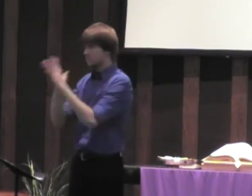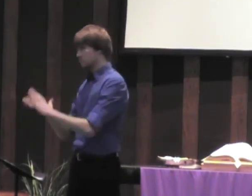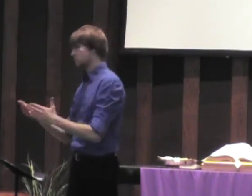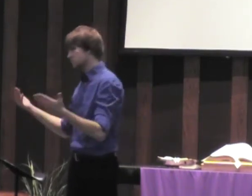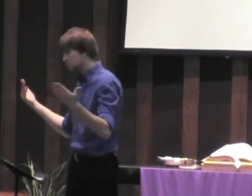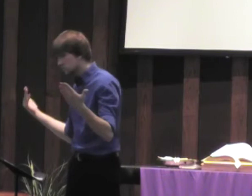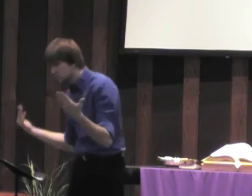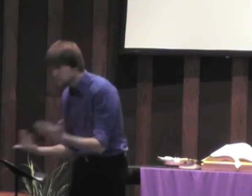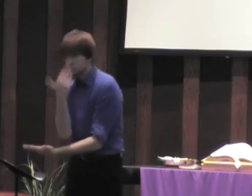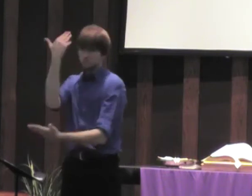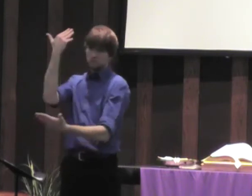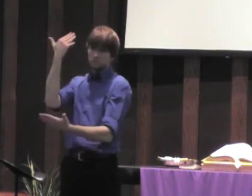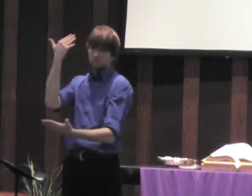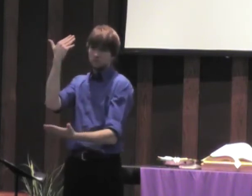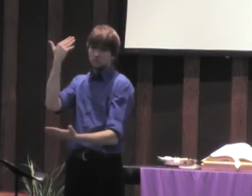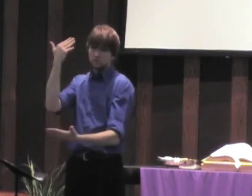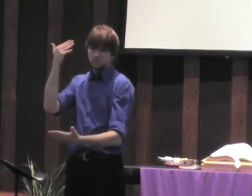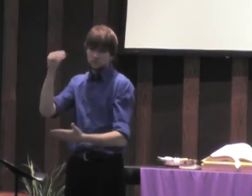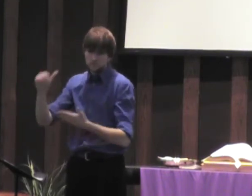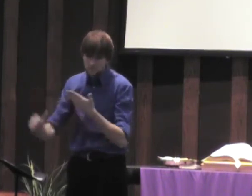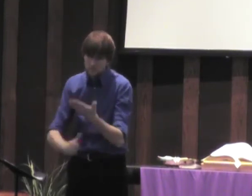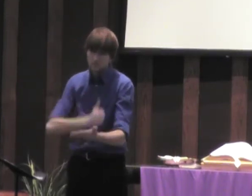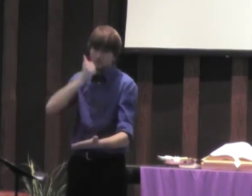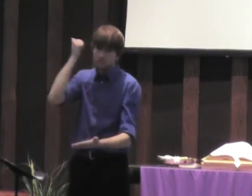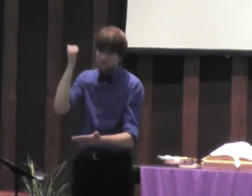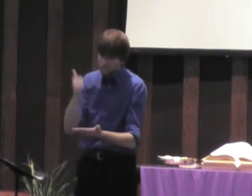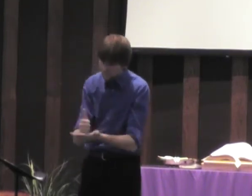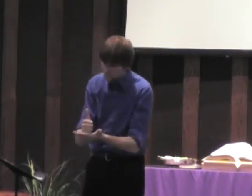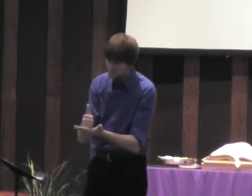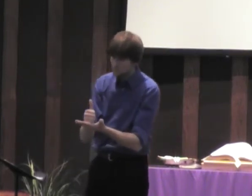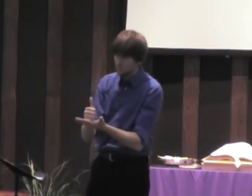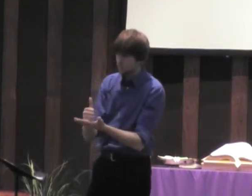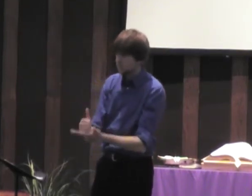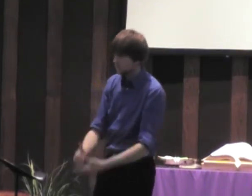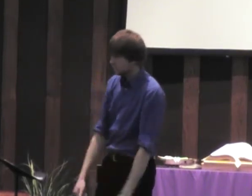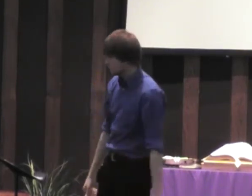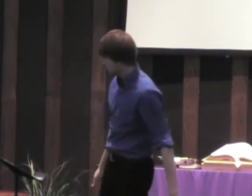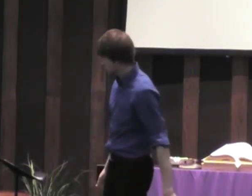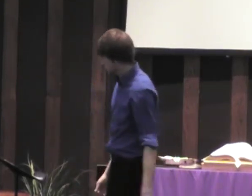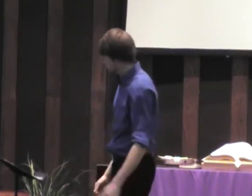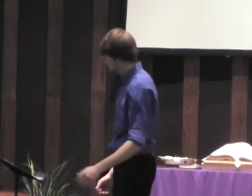With Jesus, all old things can be made new. Amen.